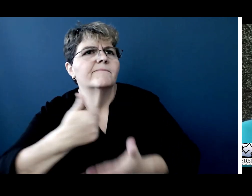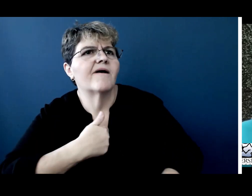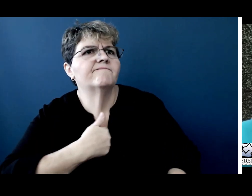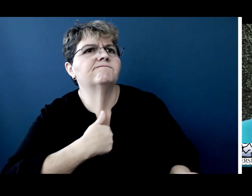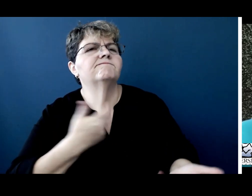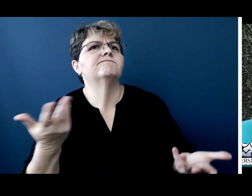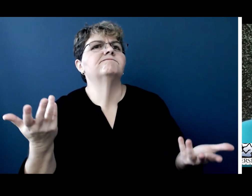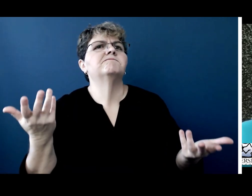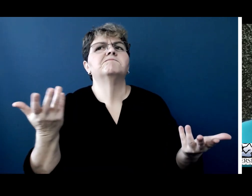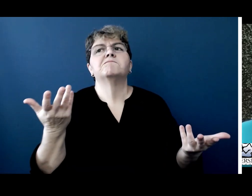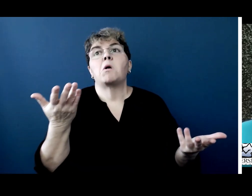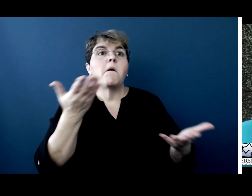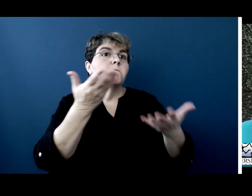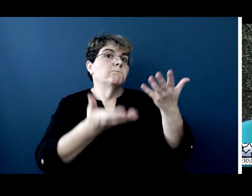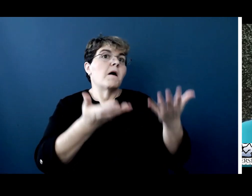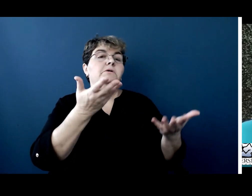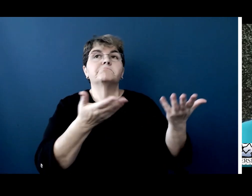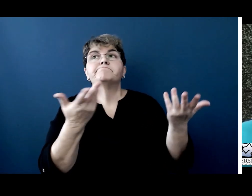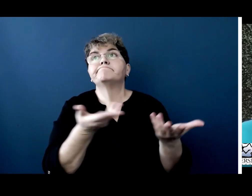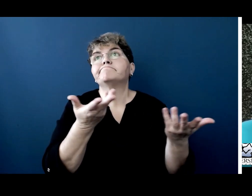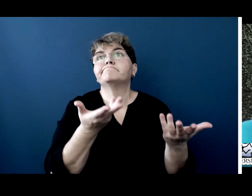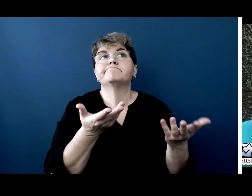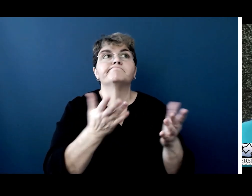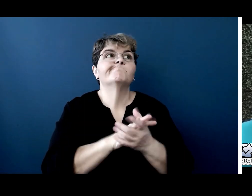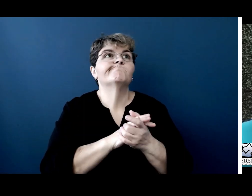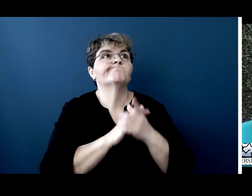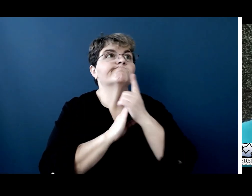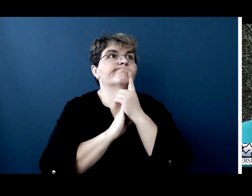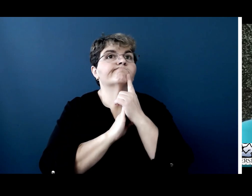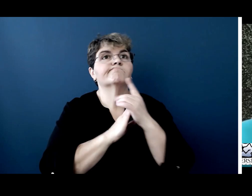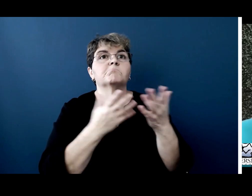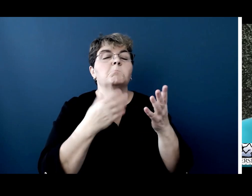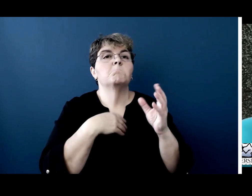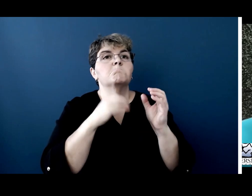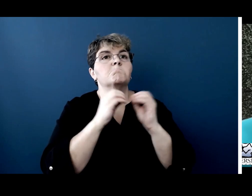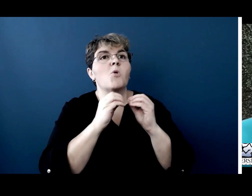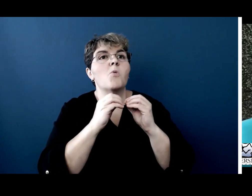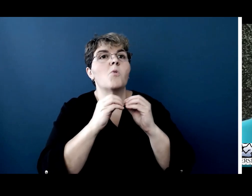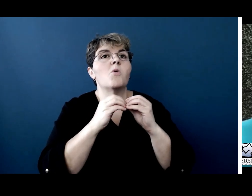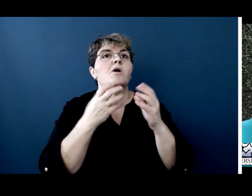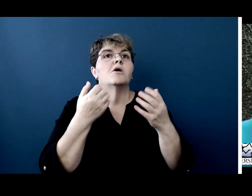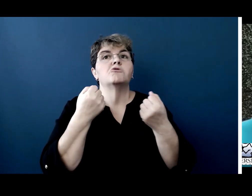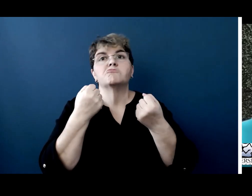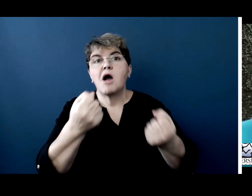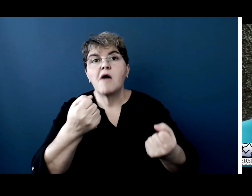independent. Yeah. Do my own shopping Sure. and maybe not